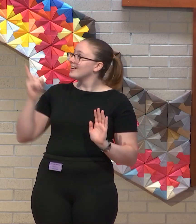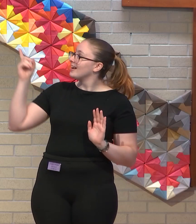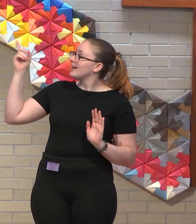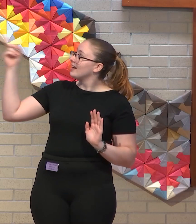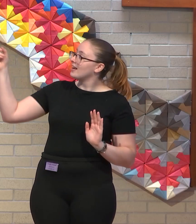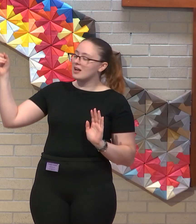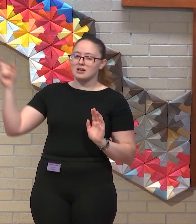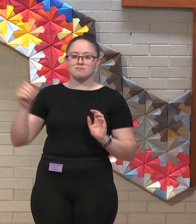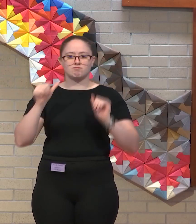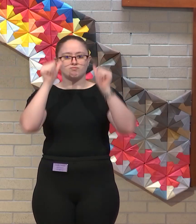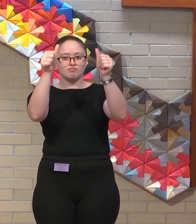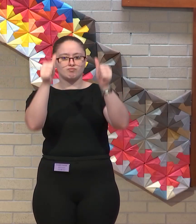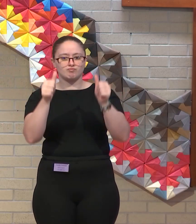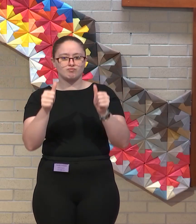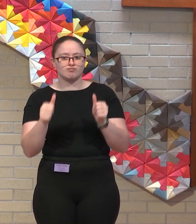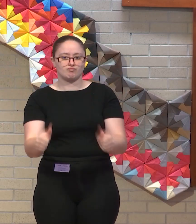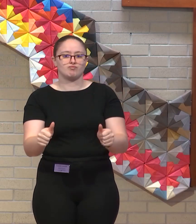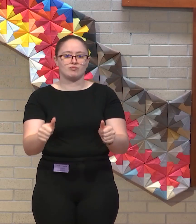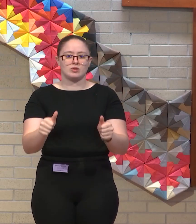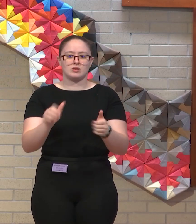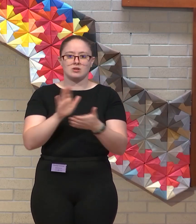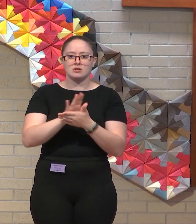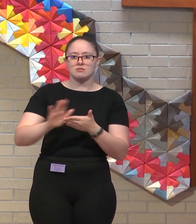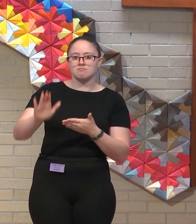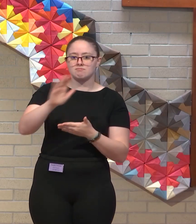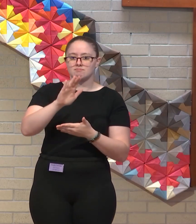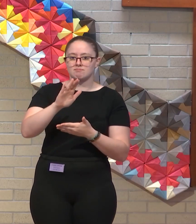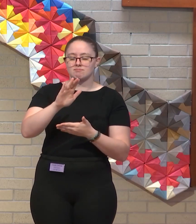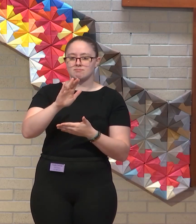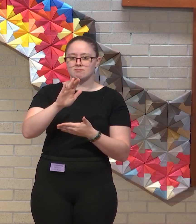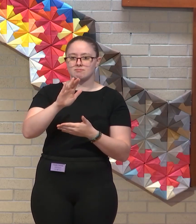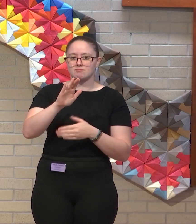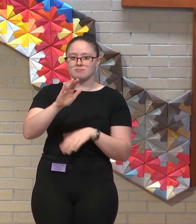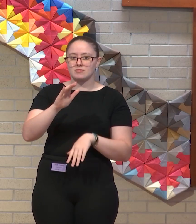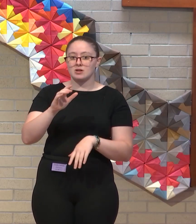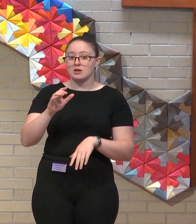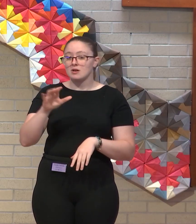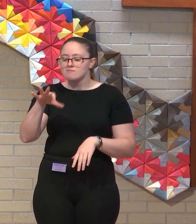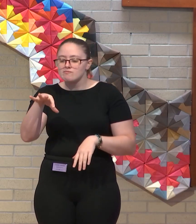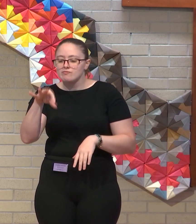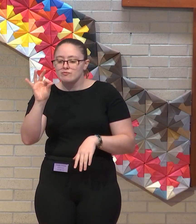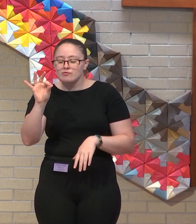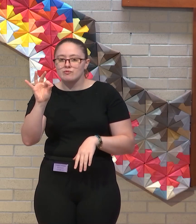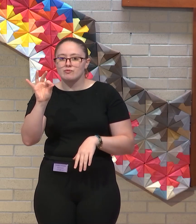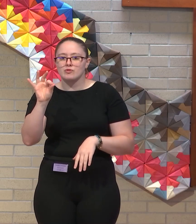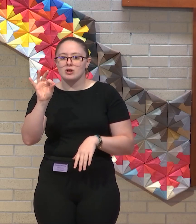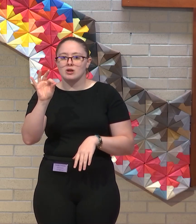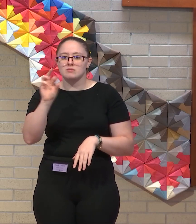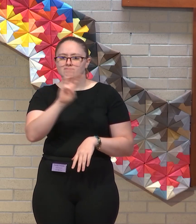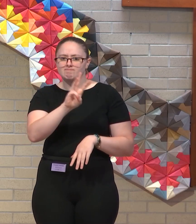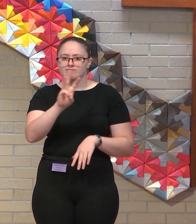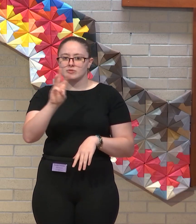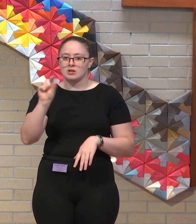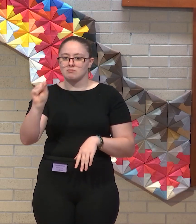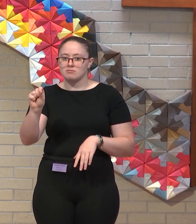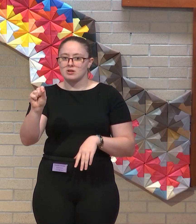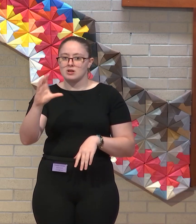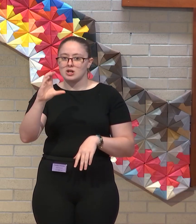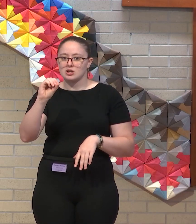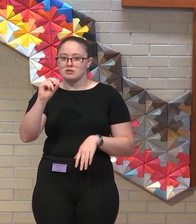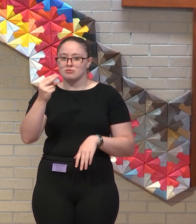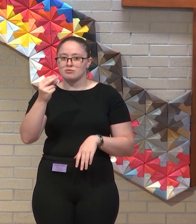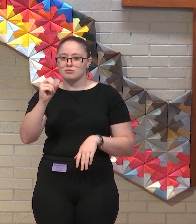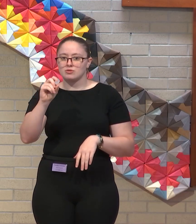usual spots. There are posters hanging around campus. You can find the schedule on the Chapel Convo website, and